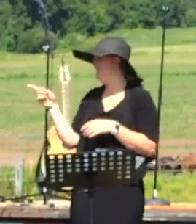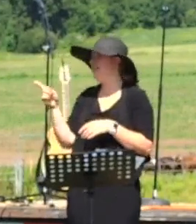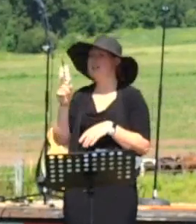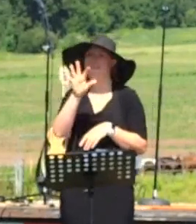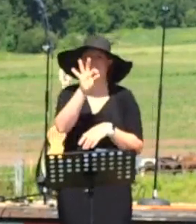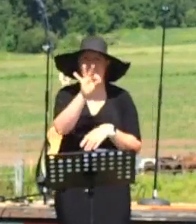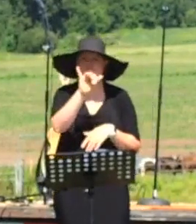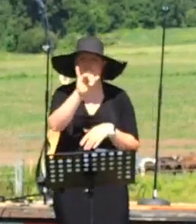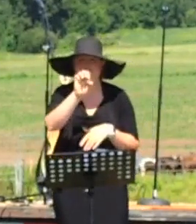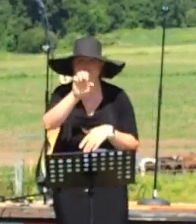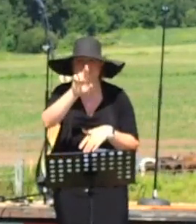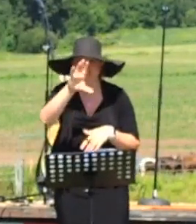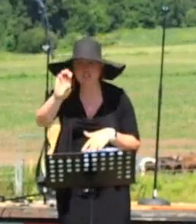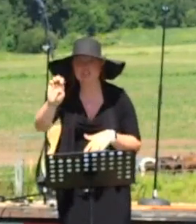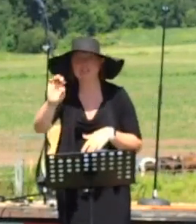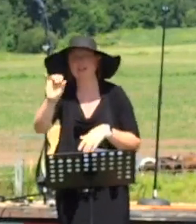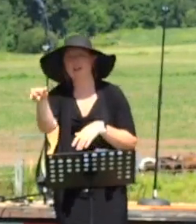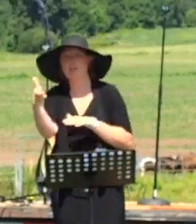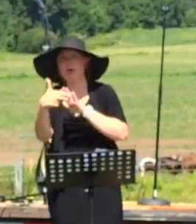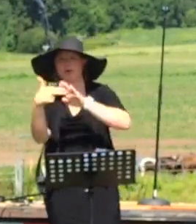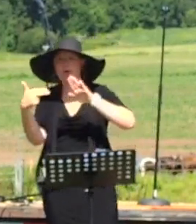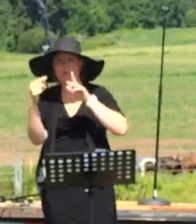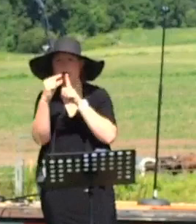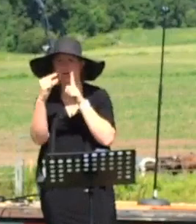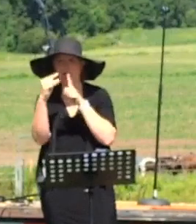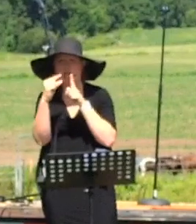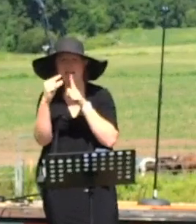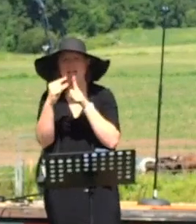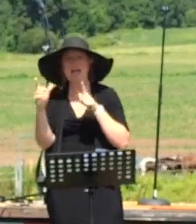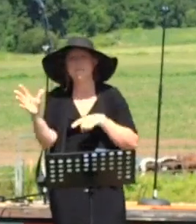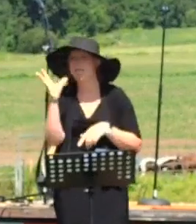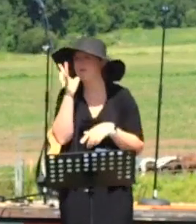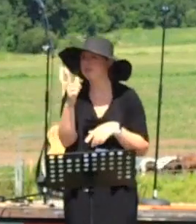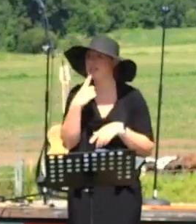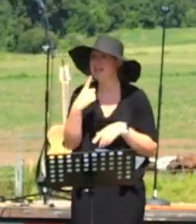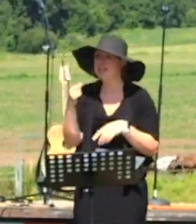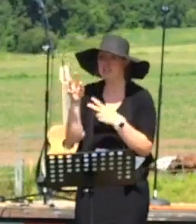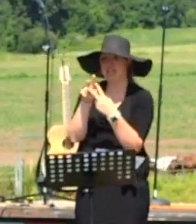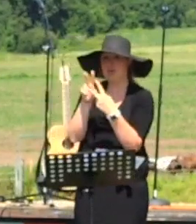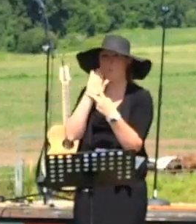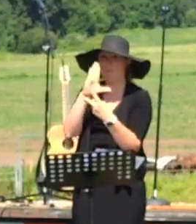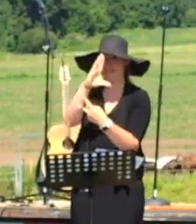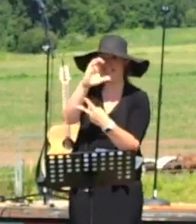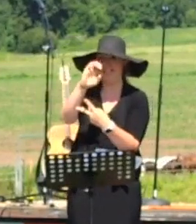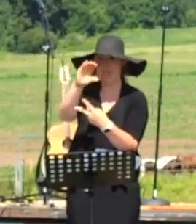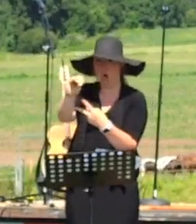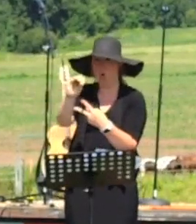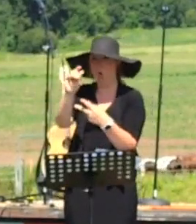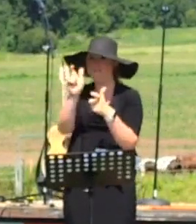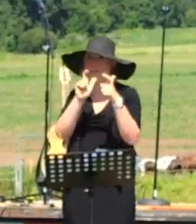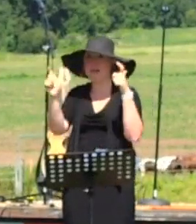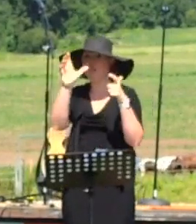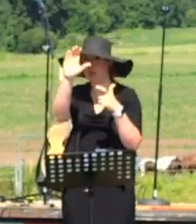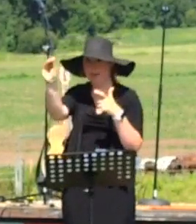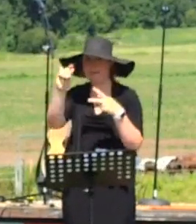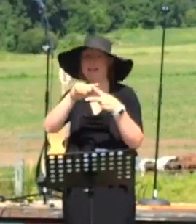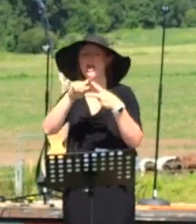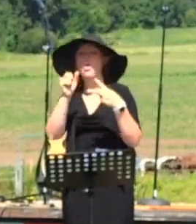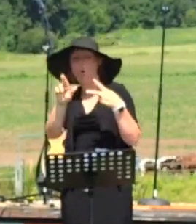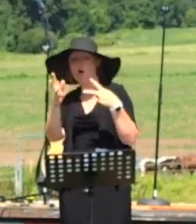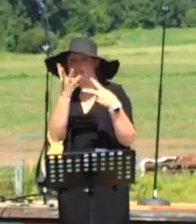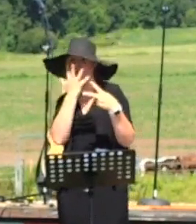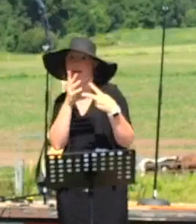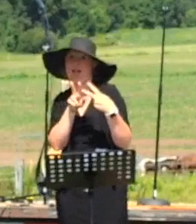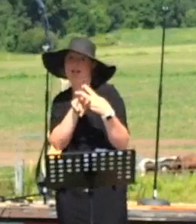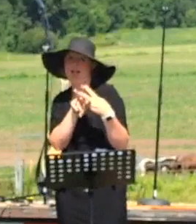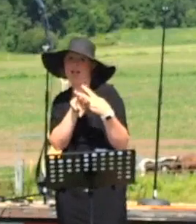Fierce. She did, yeah, she called her fierce. My mom used to say that she was either going to be the CEO of a major corporation or in jail.